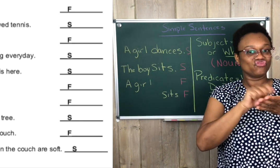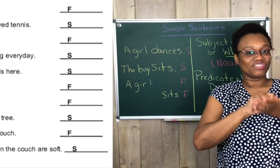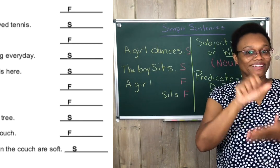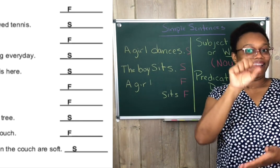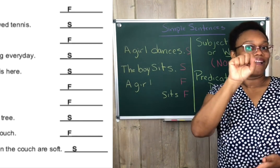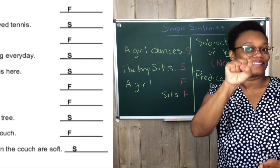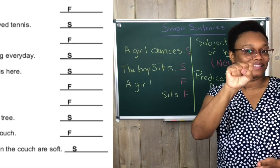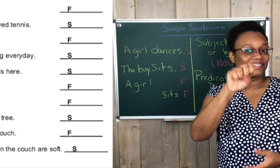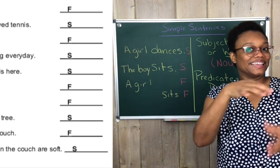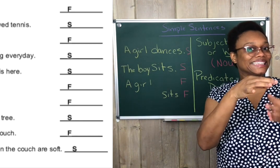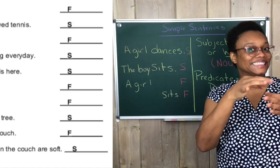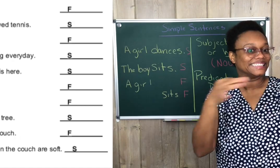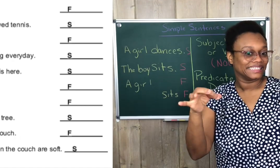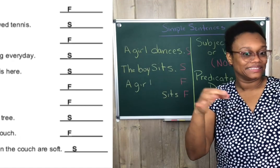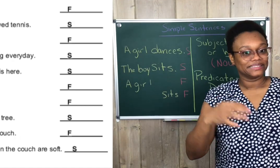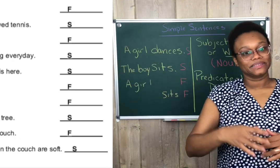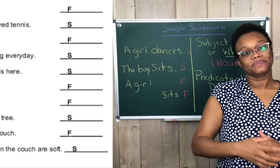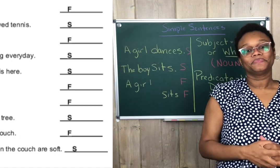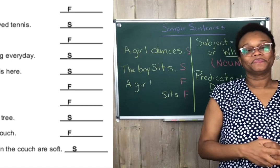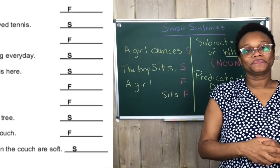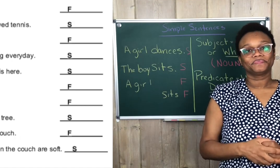So you would write S for a sentence.